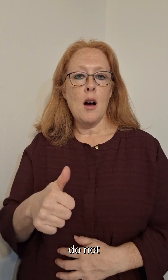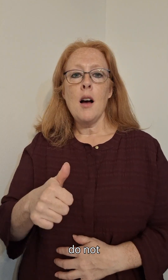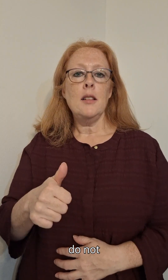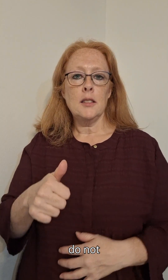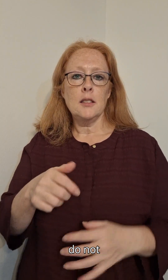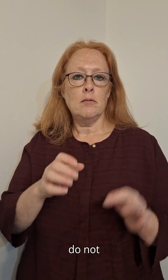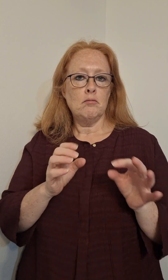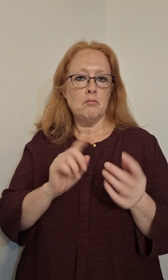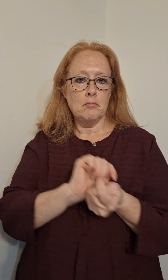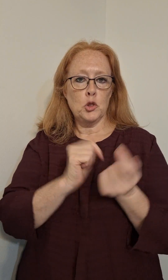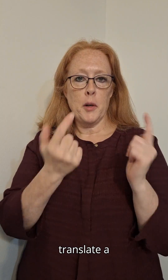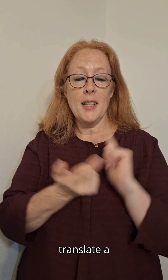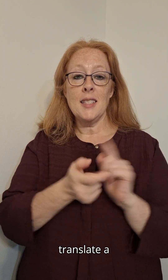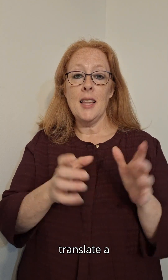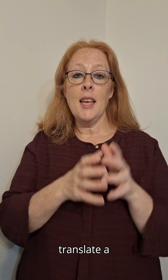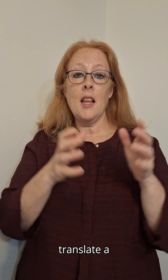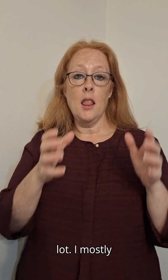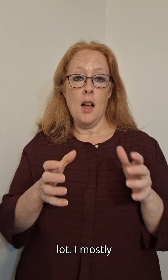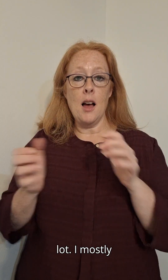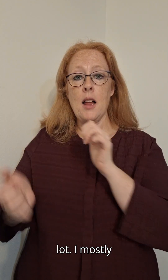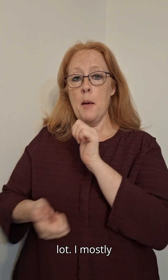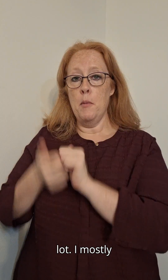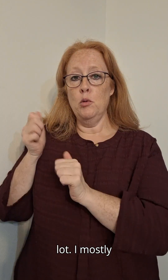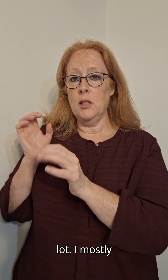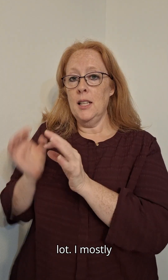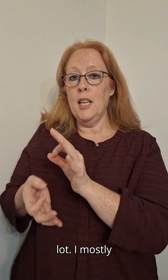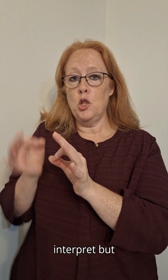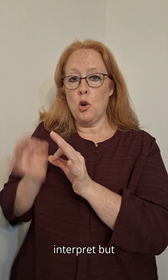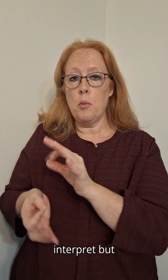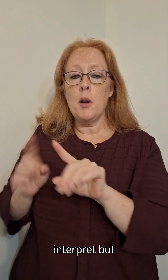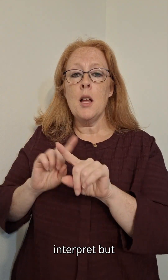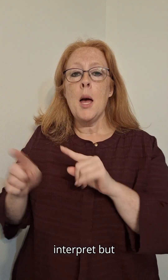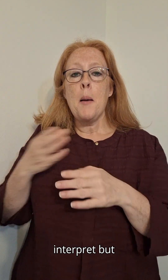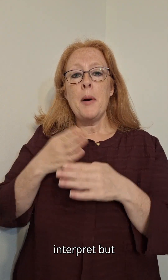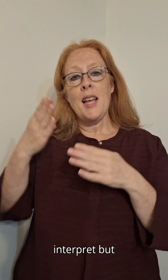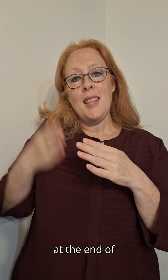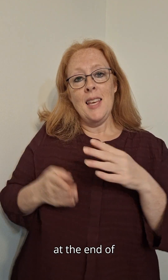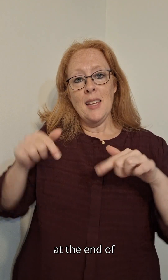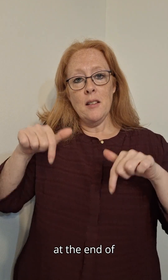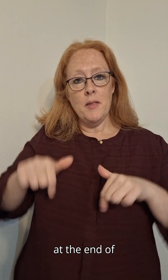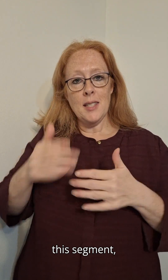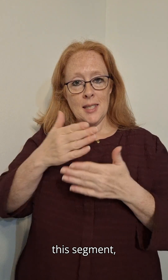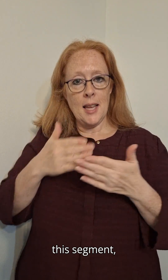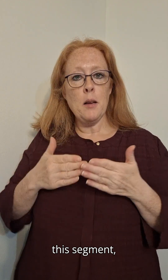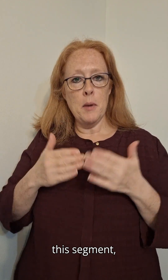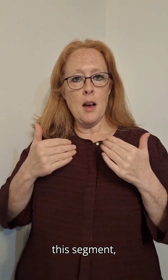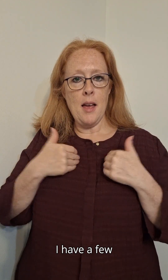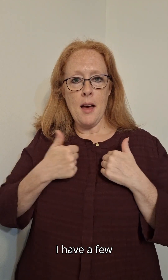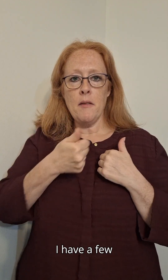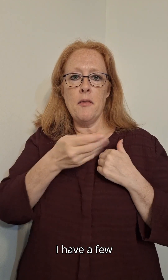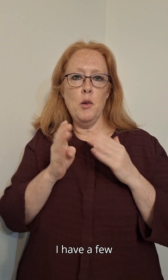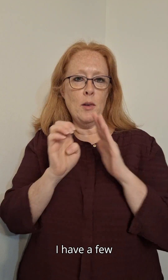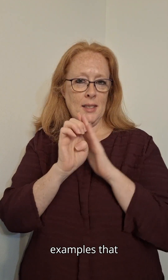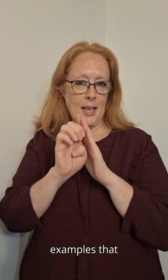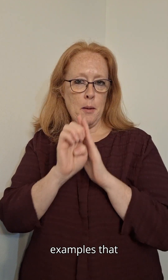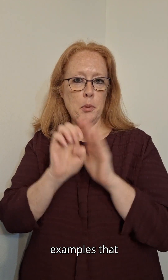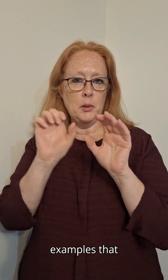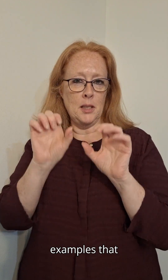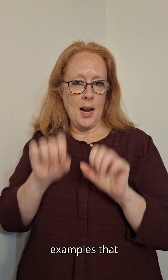not translate a lot, I mostly interpret, but at the end of this segment I have a few examples that I